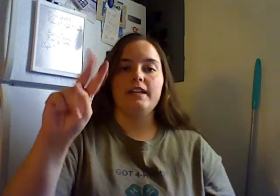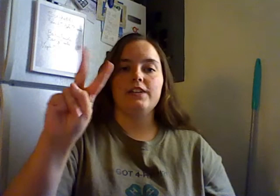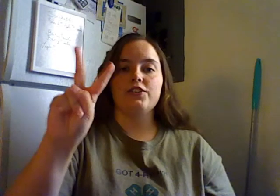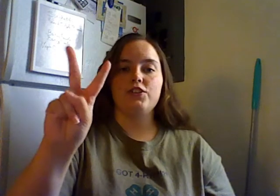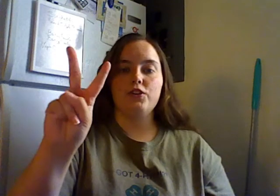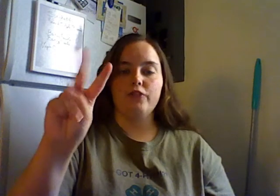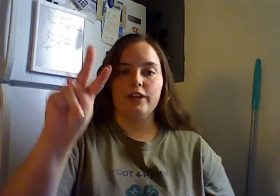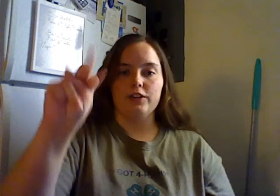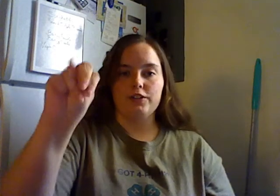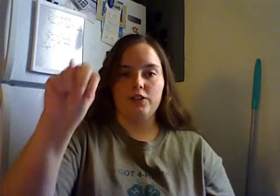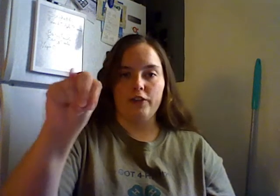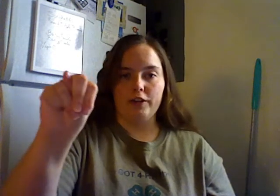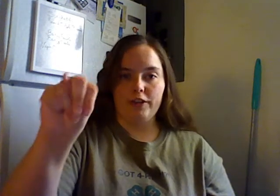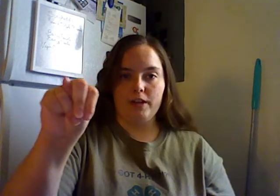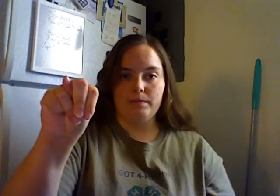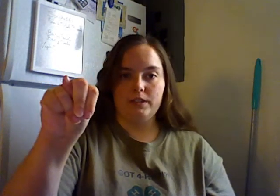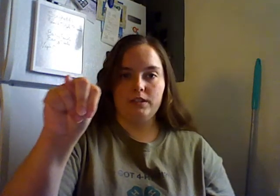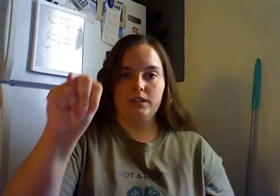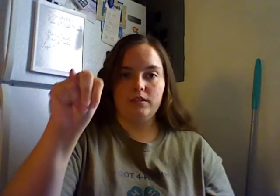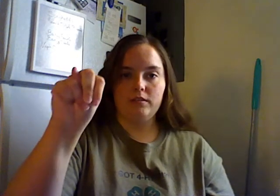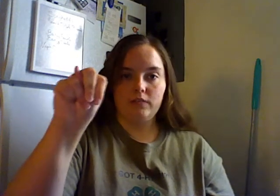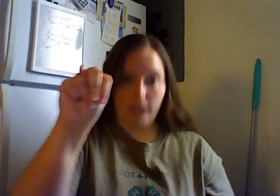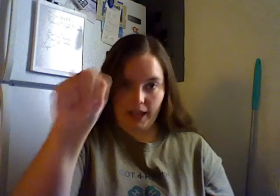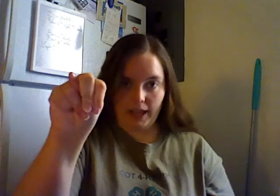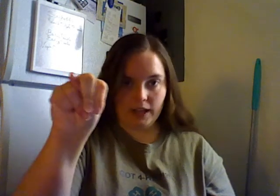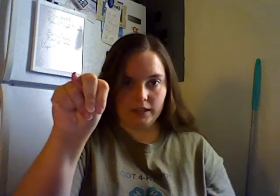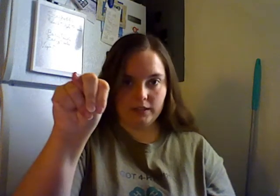is 2 fingers over your thumb. N.